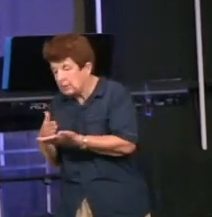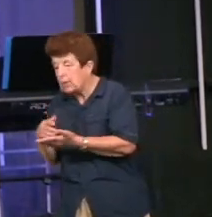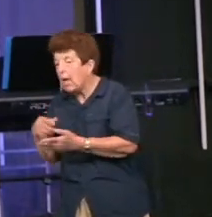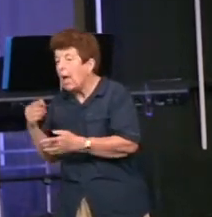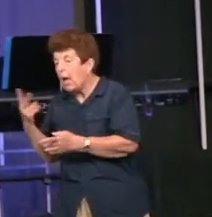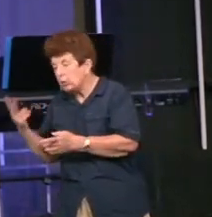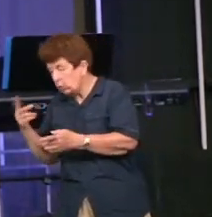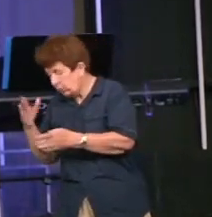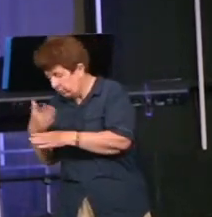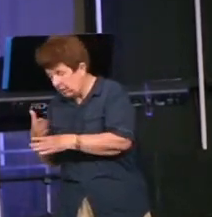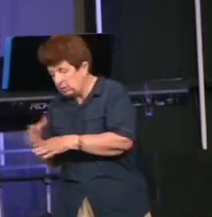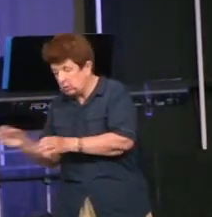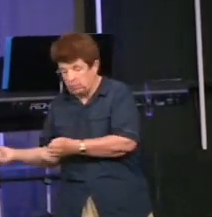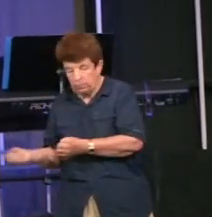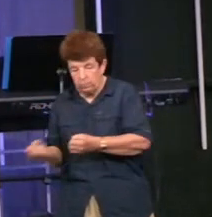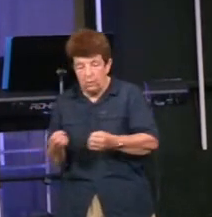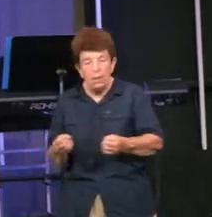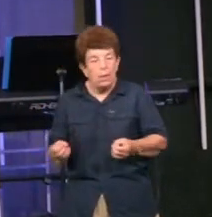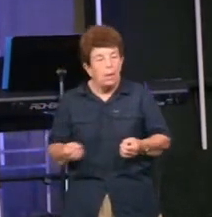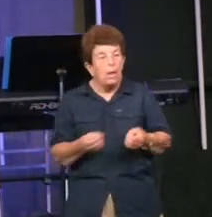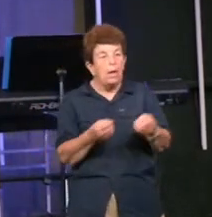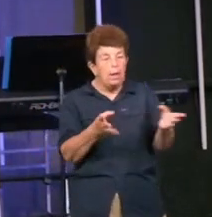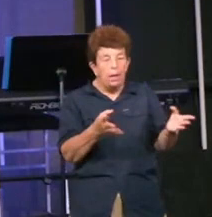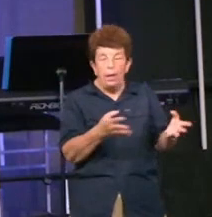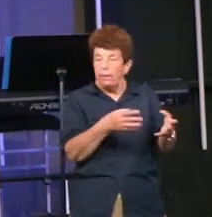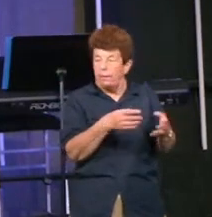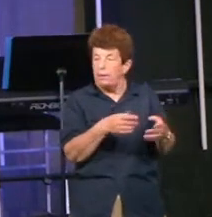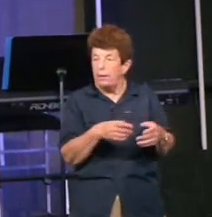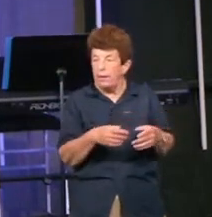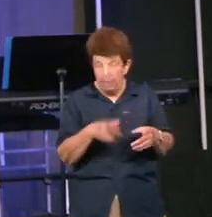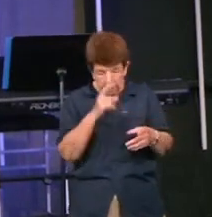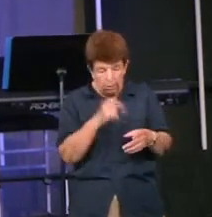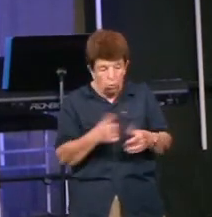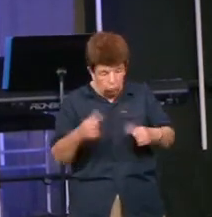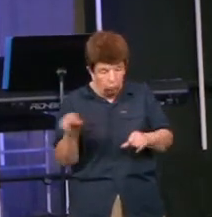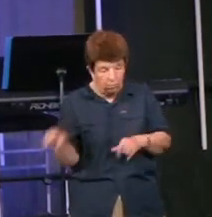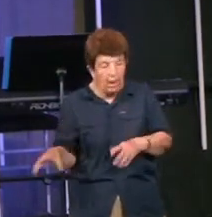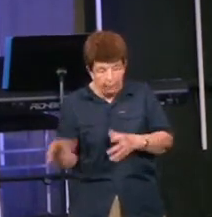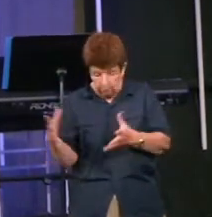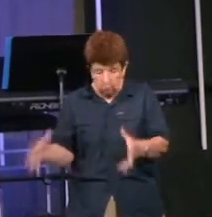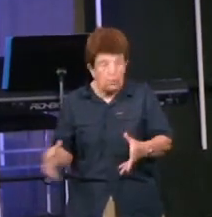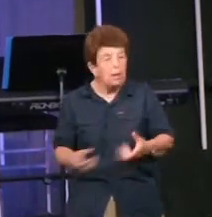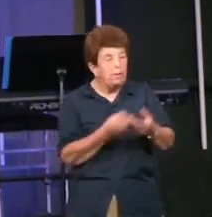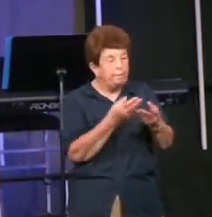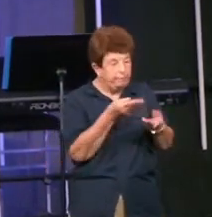feed 5,000 people, 5,000 men plus women and children.